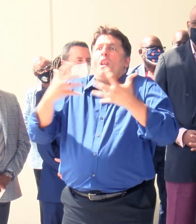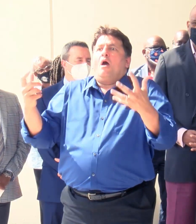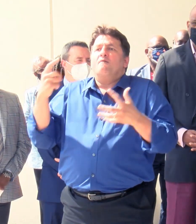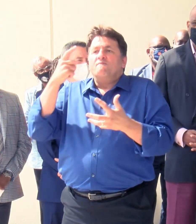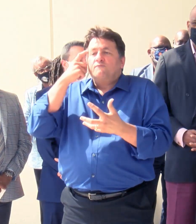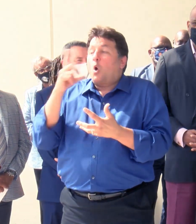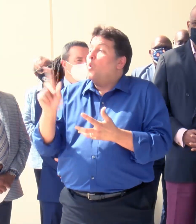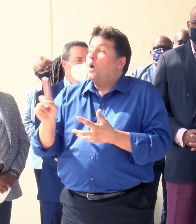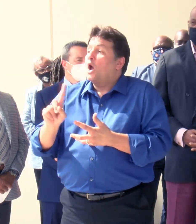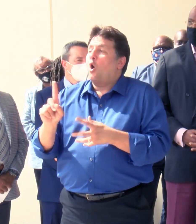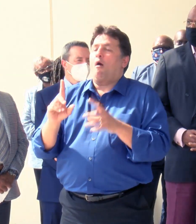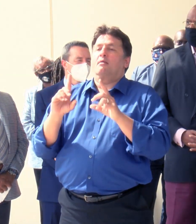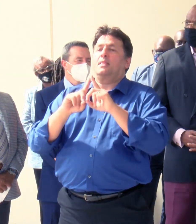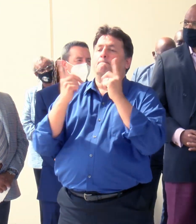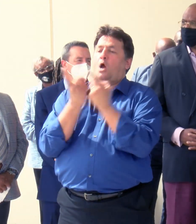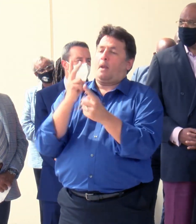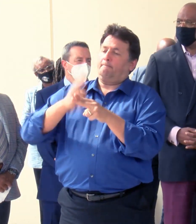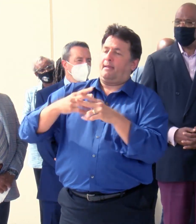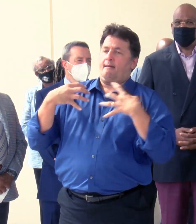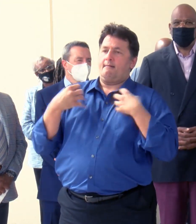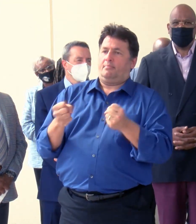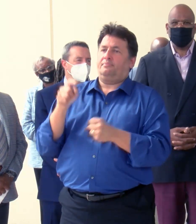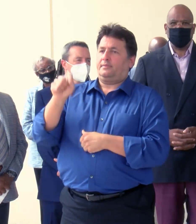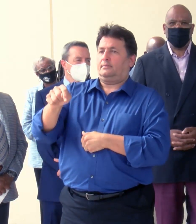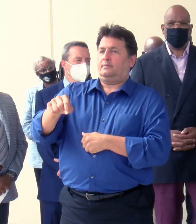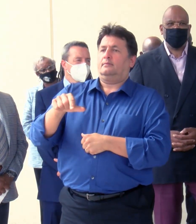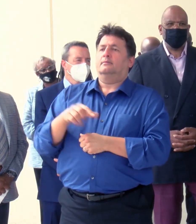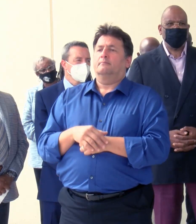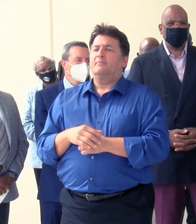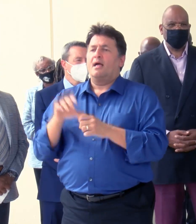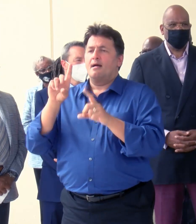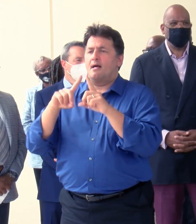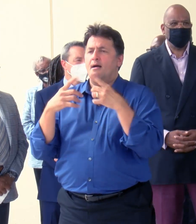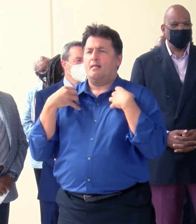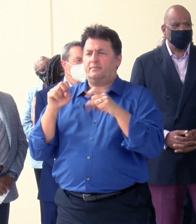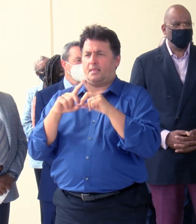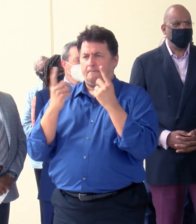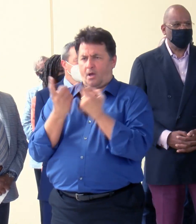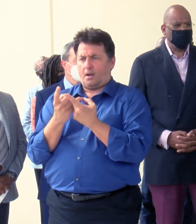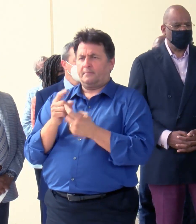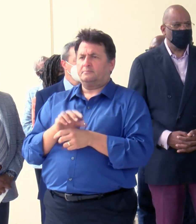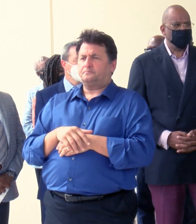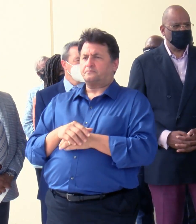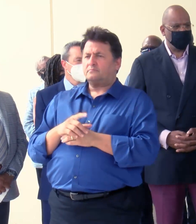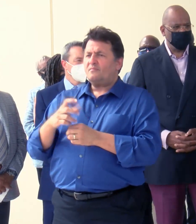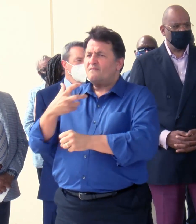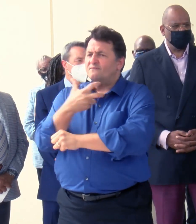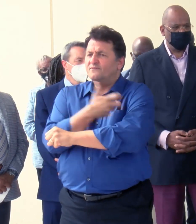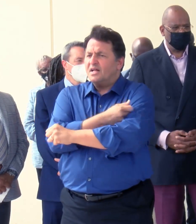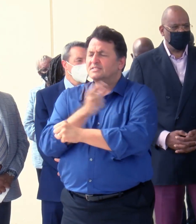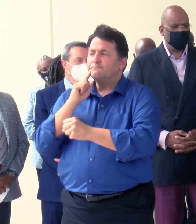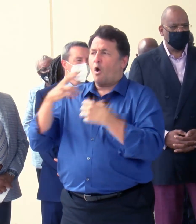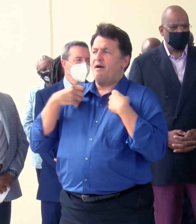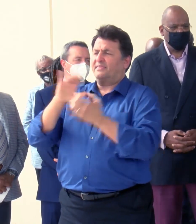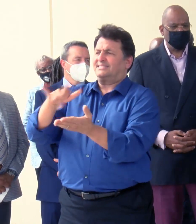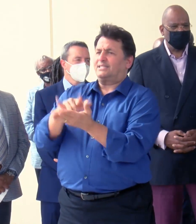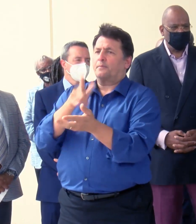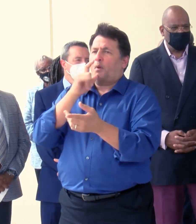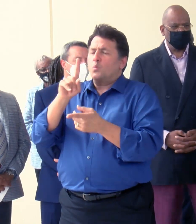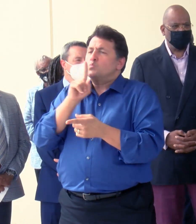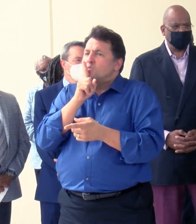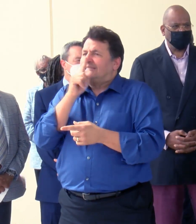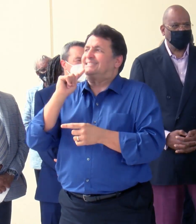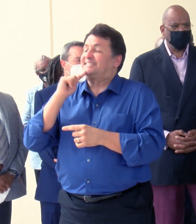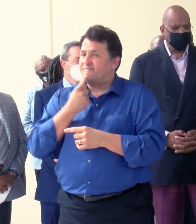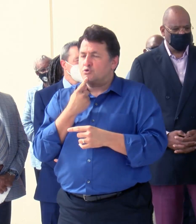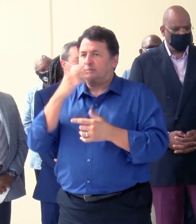also continues to offer vaccines in its strategically located health center and multi-service center. So these sites